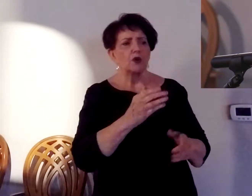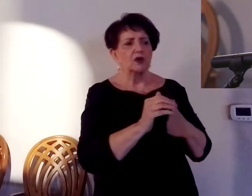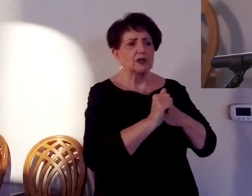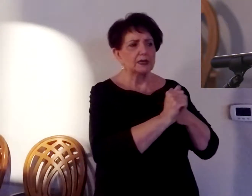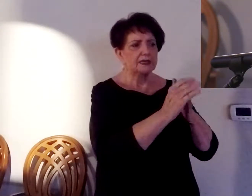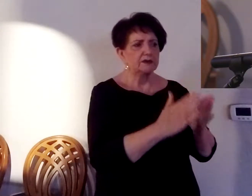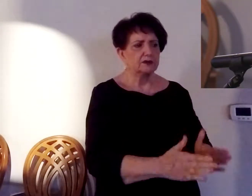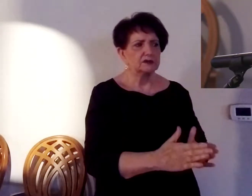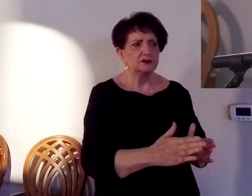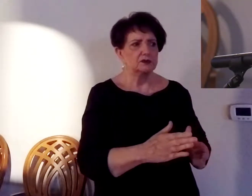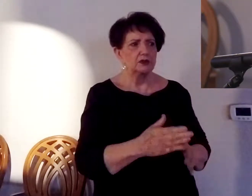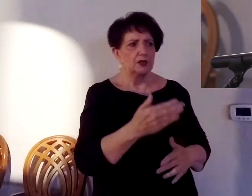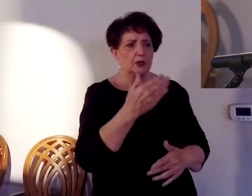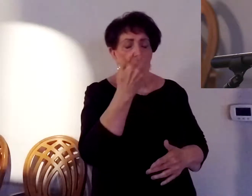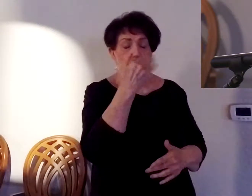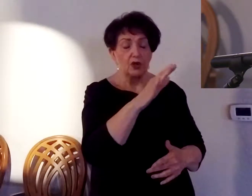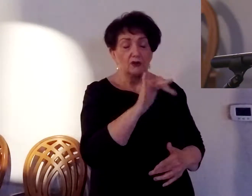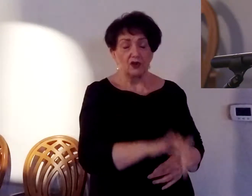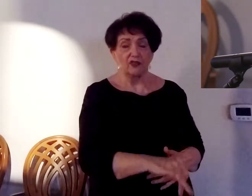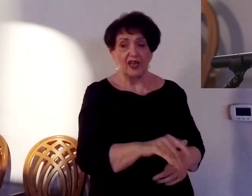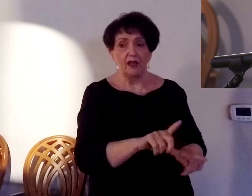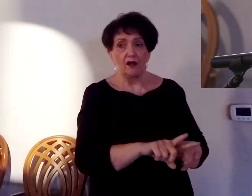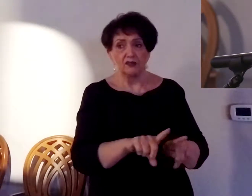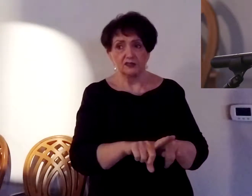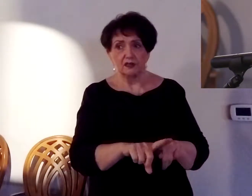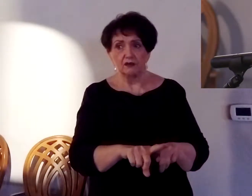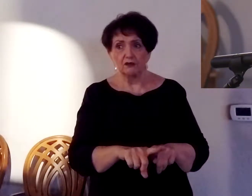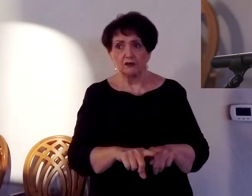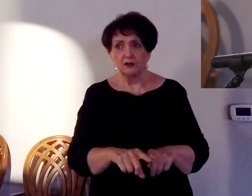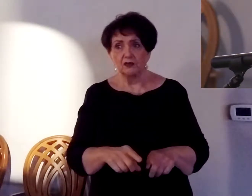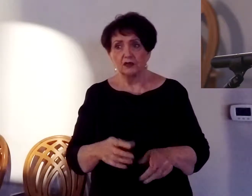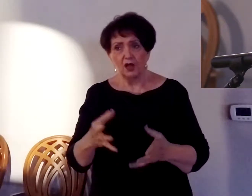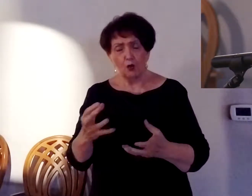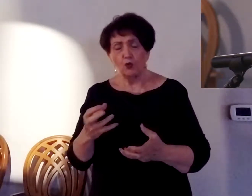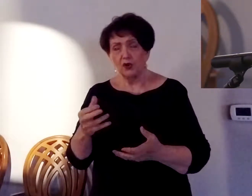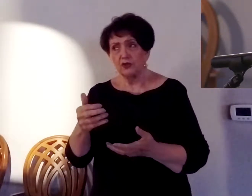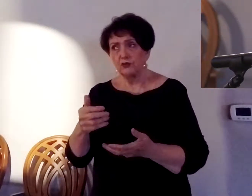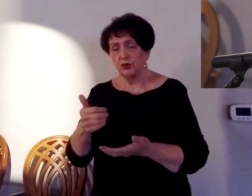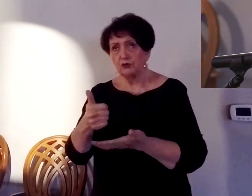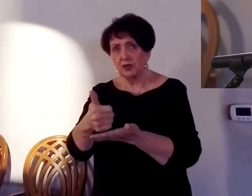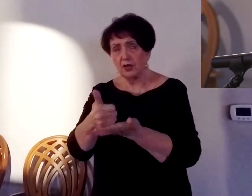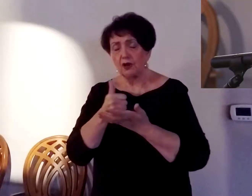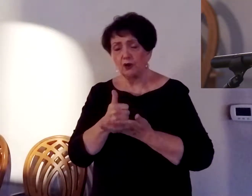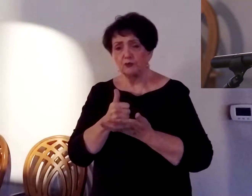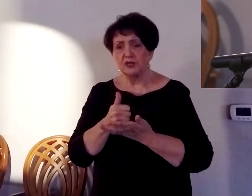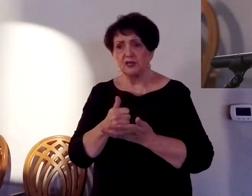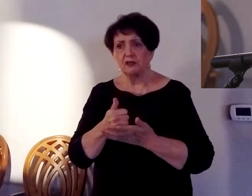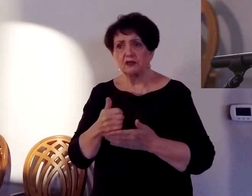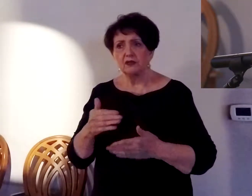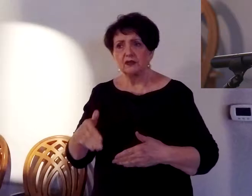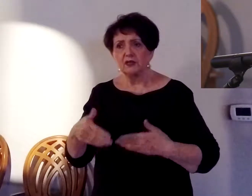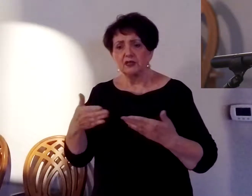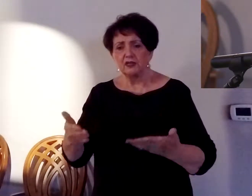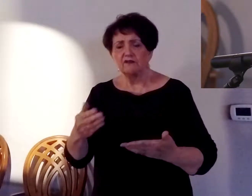So I would just like for you to help me give voice to those